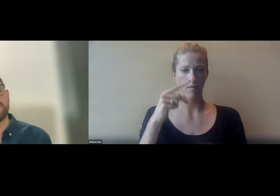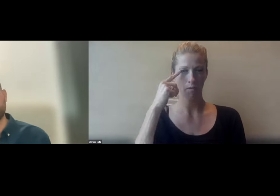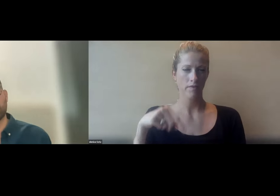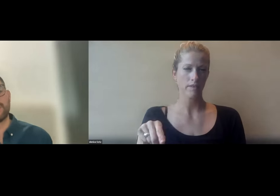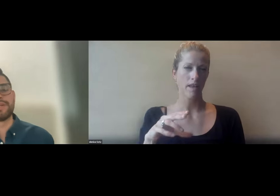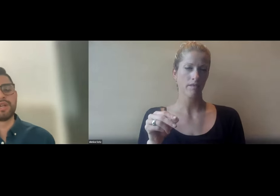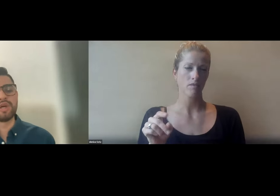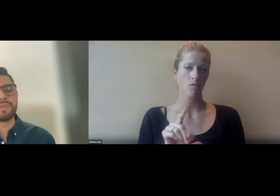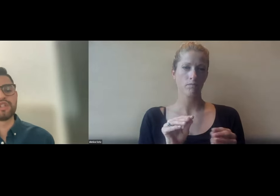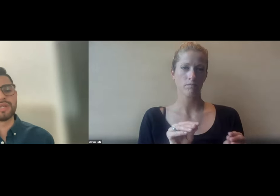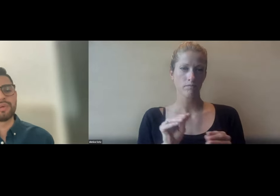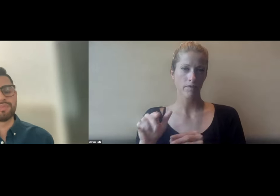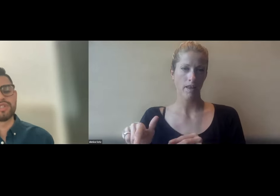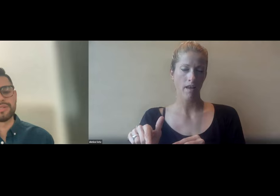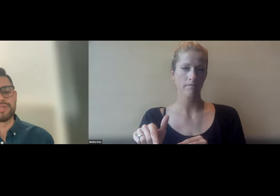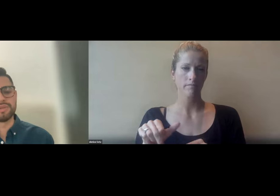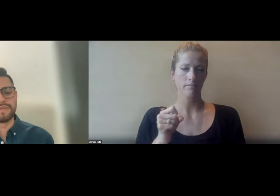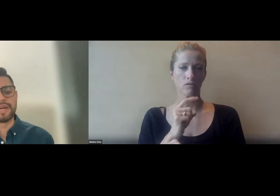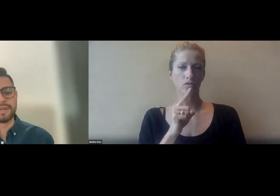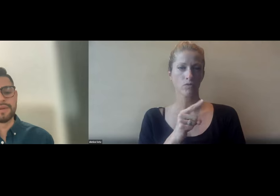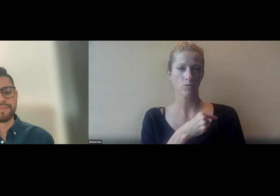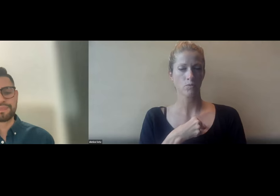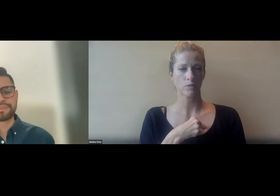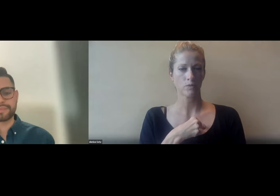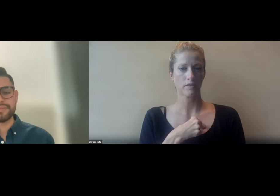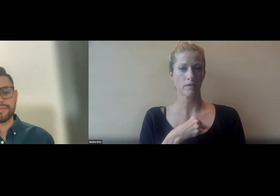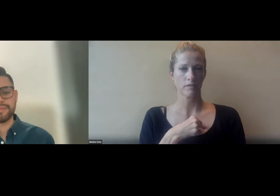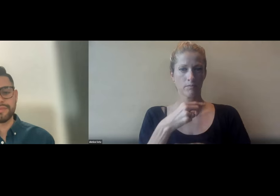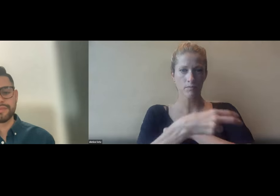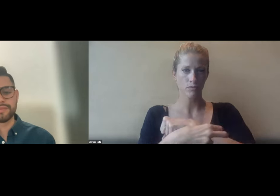move the initiative forward and, you know, make sure that we bridge that digital divide.